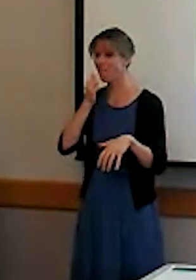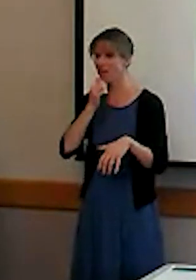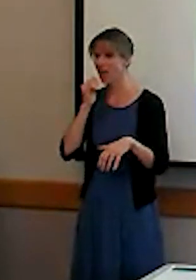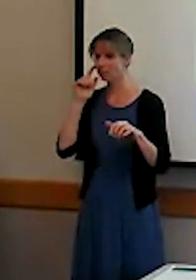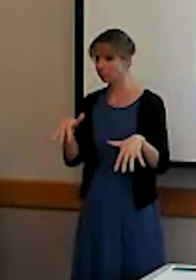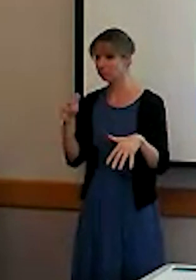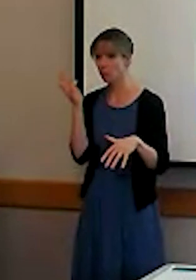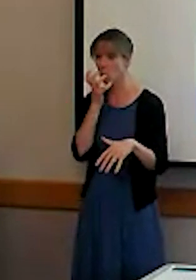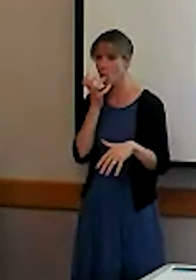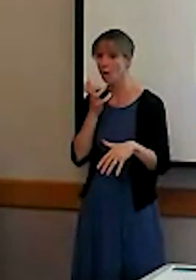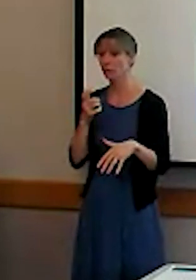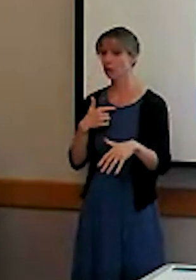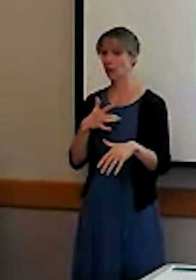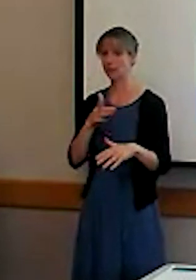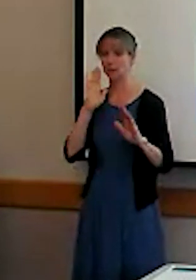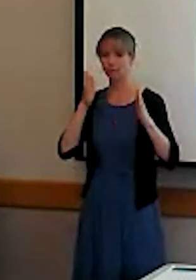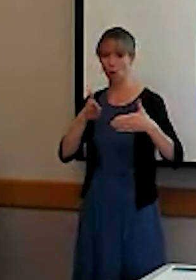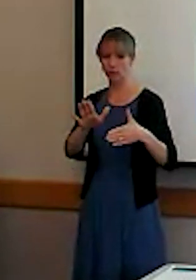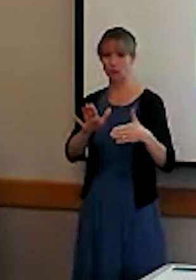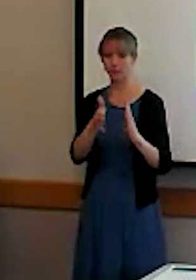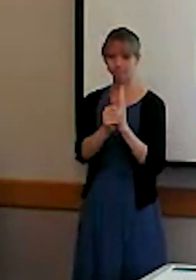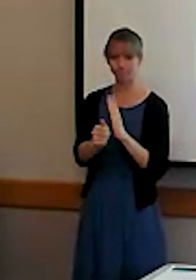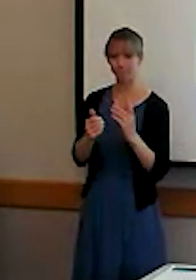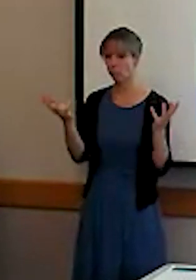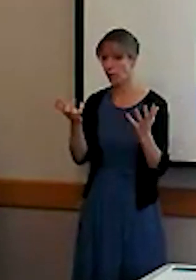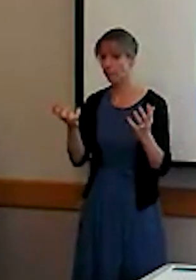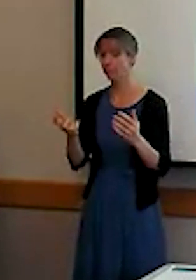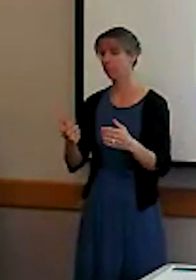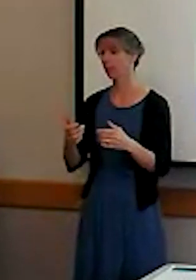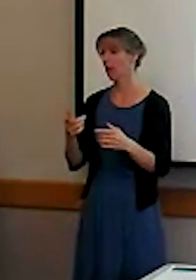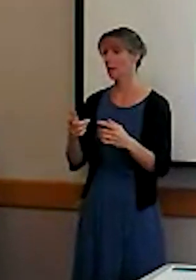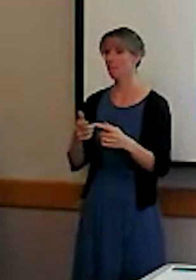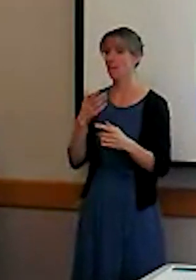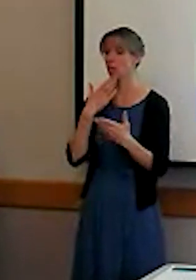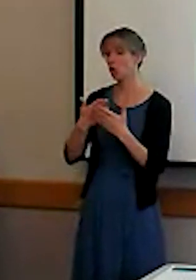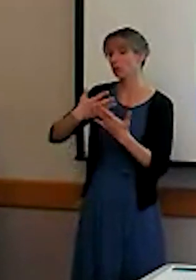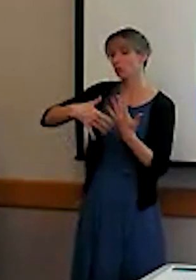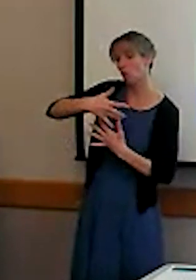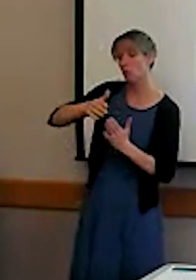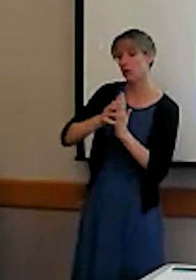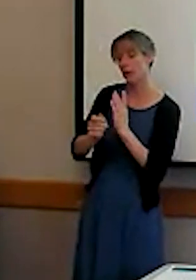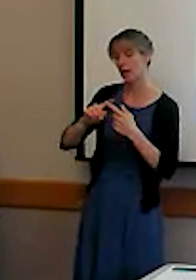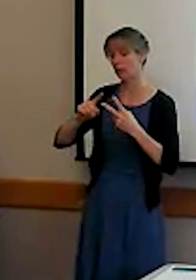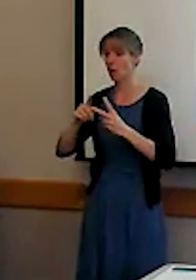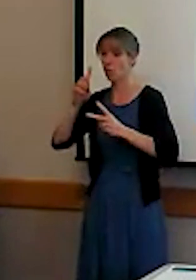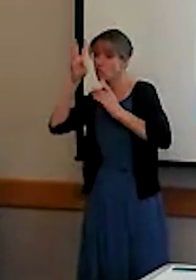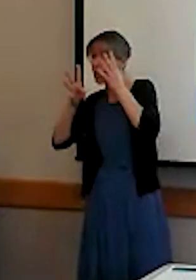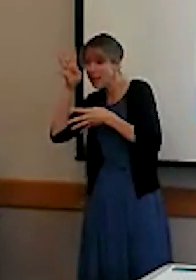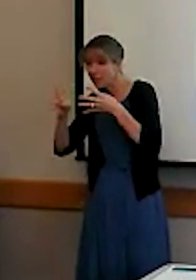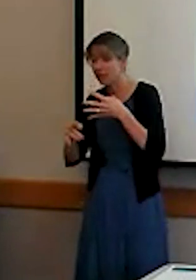day. So I tend to focus on their strengths, whether it's good social skills, whether it's